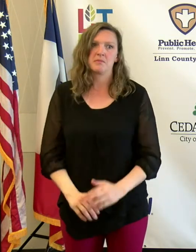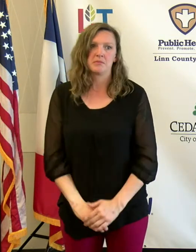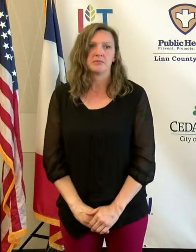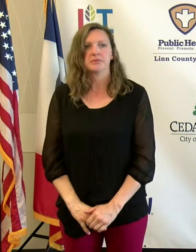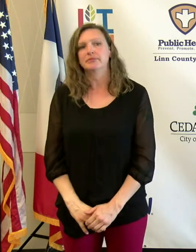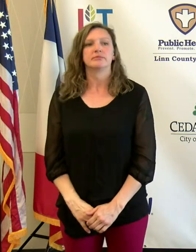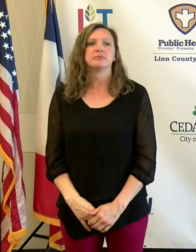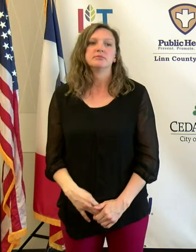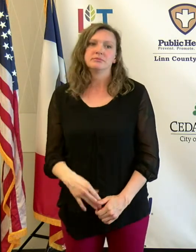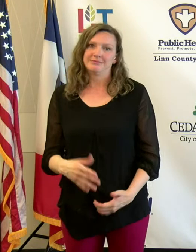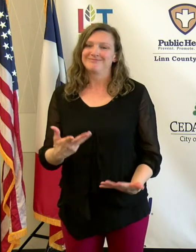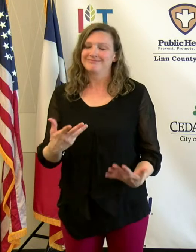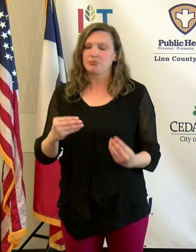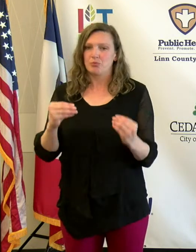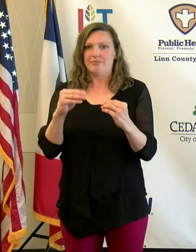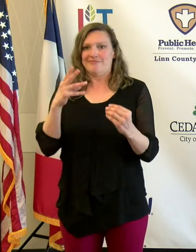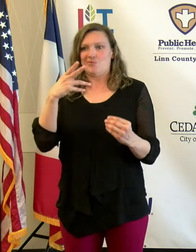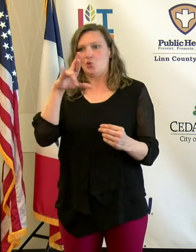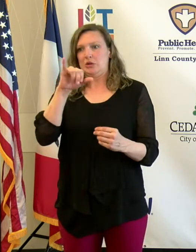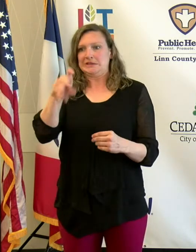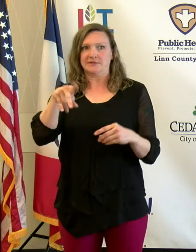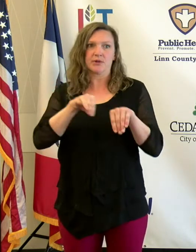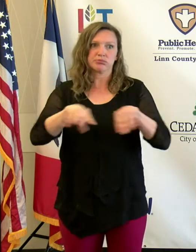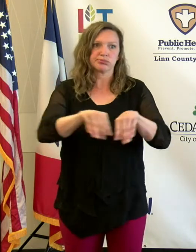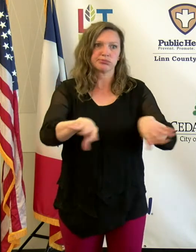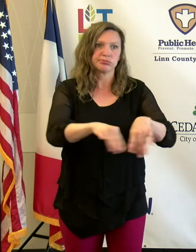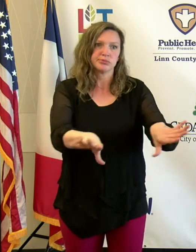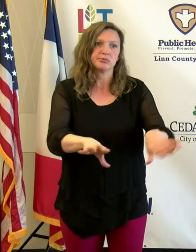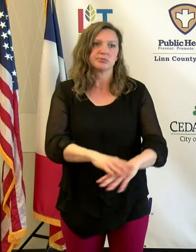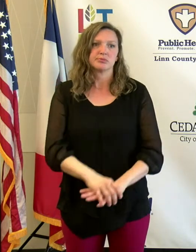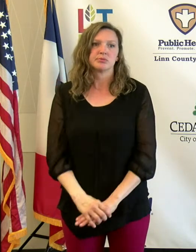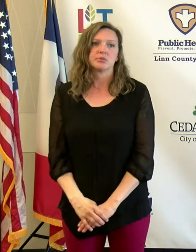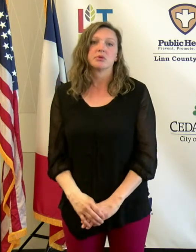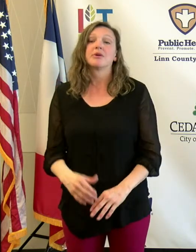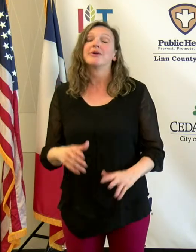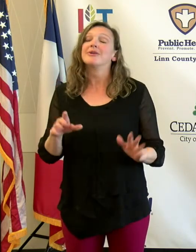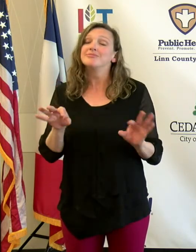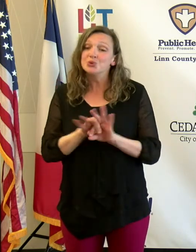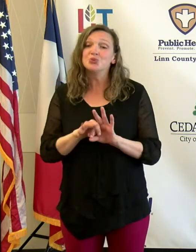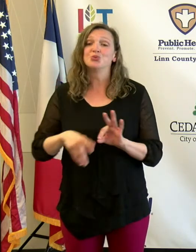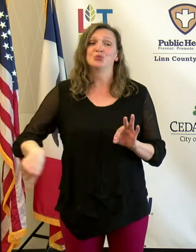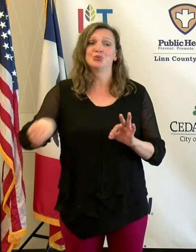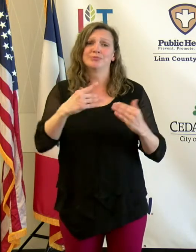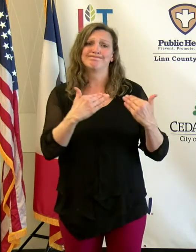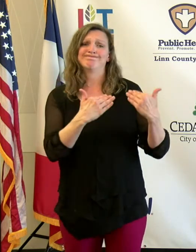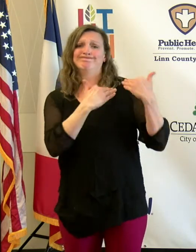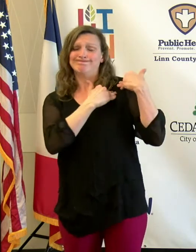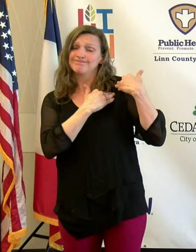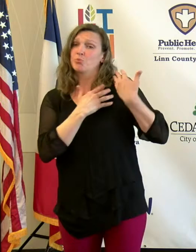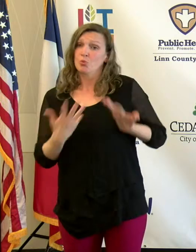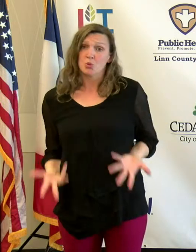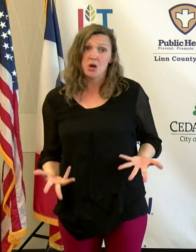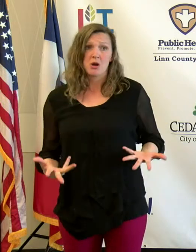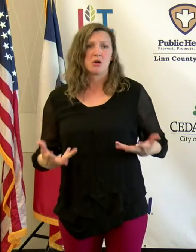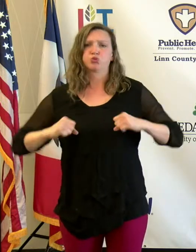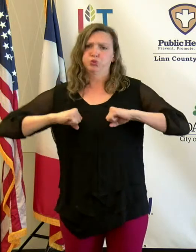virus, and everyone should do what they can to prevent the spread. As businesses prepare to